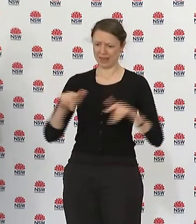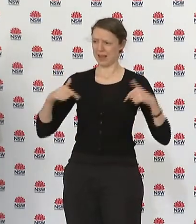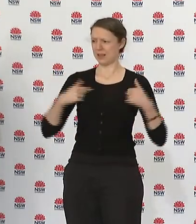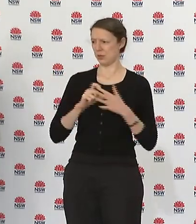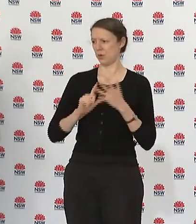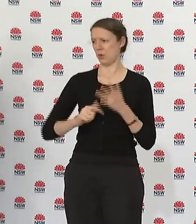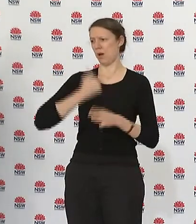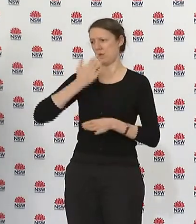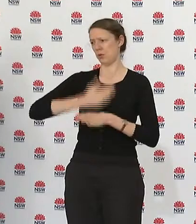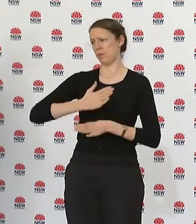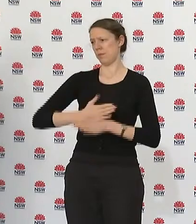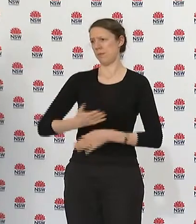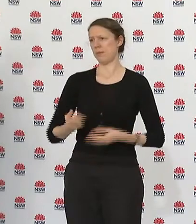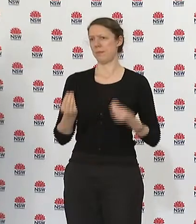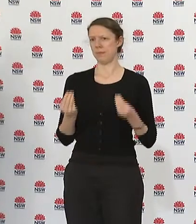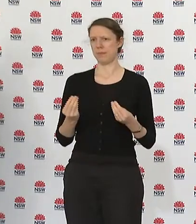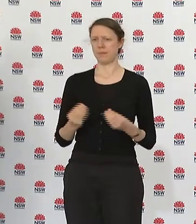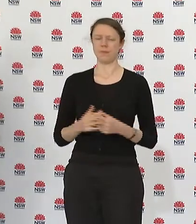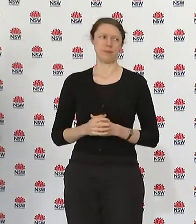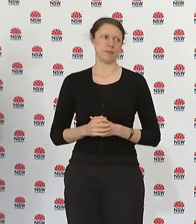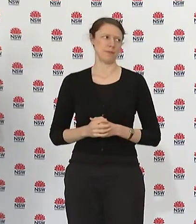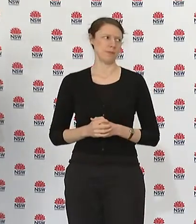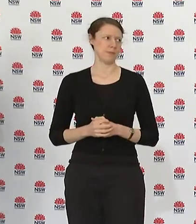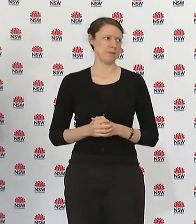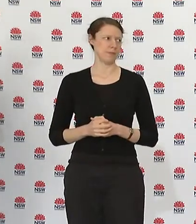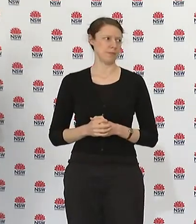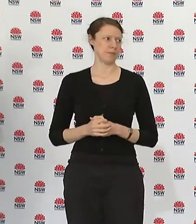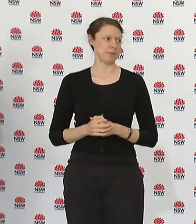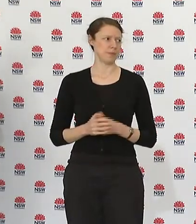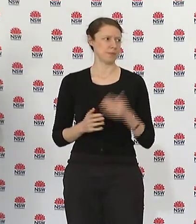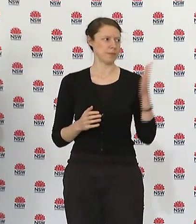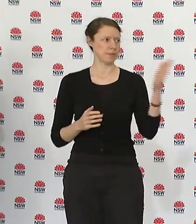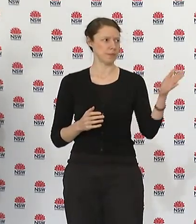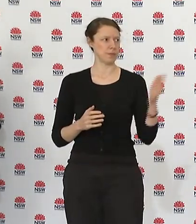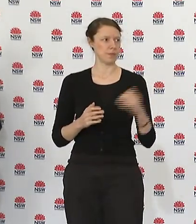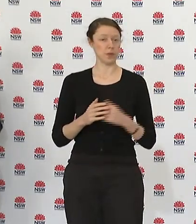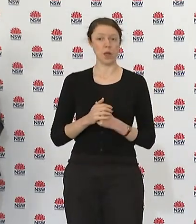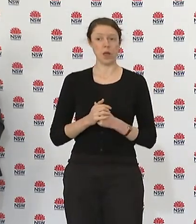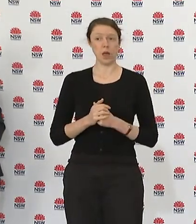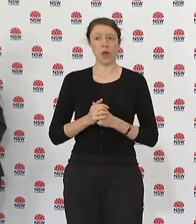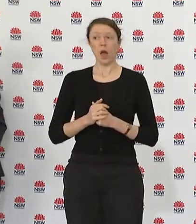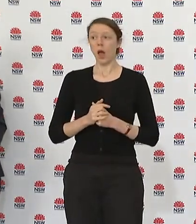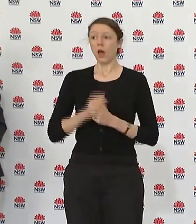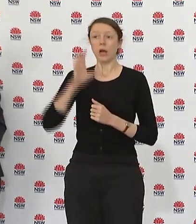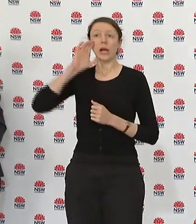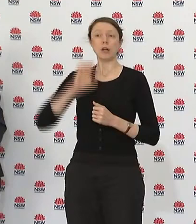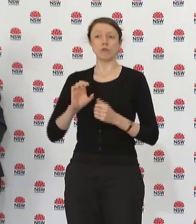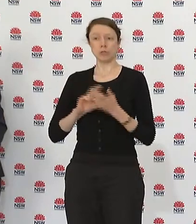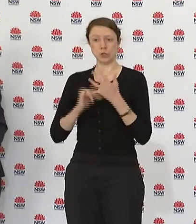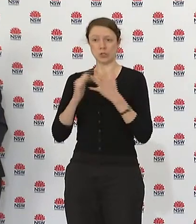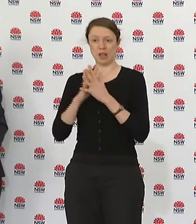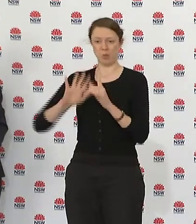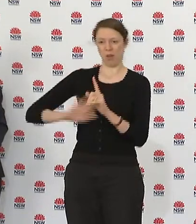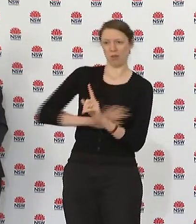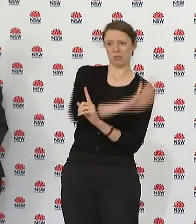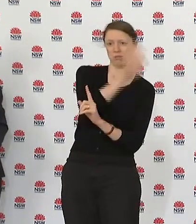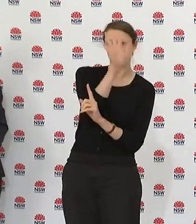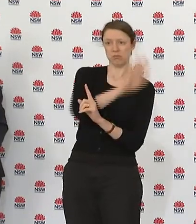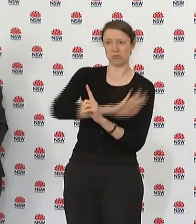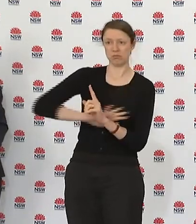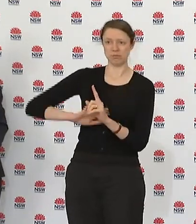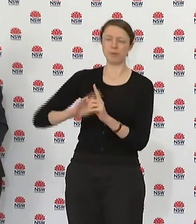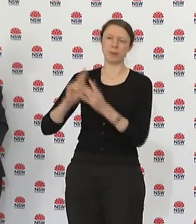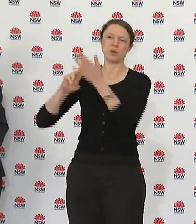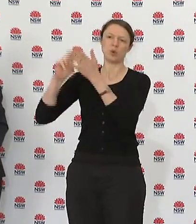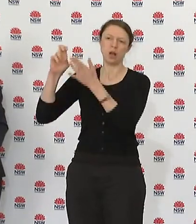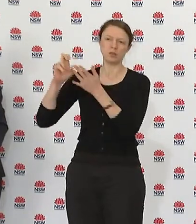Sorry, can I just do Sarah for a second? Working on the mass vaccination clinics in regional New South Wales, outside of Sydney, Newcastle, Wollongong,